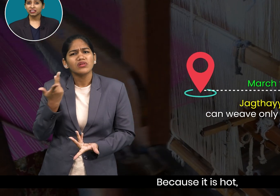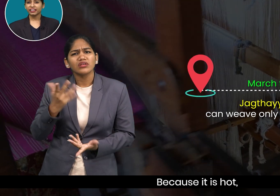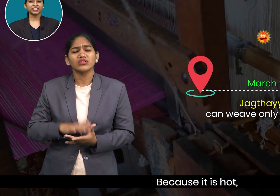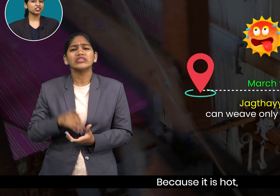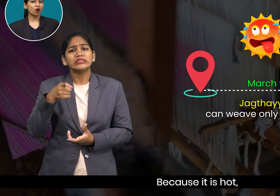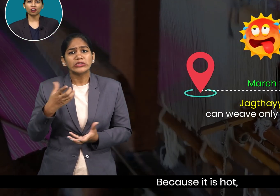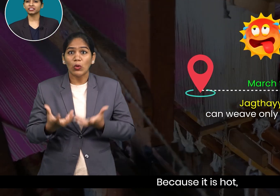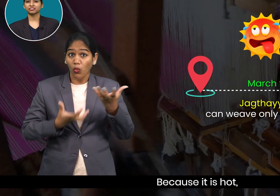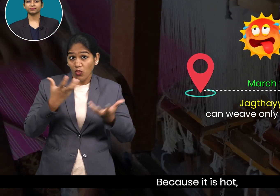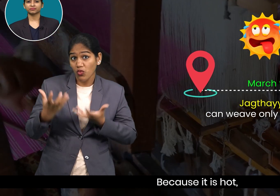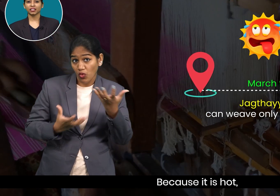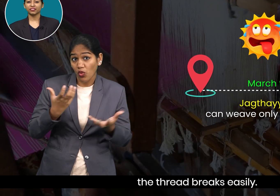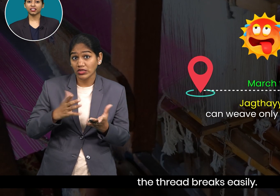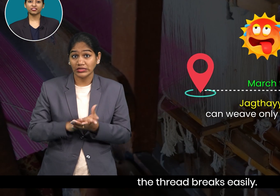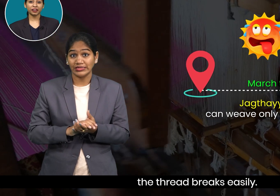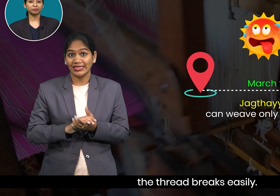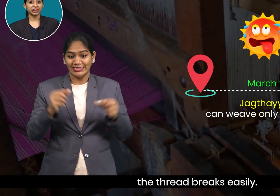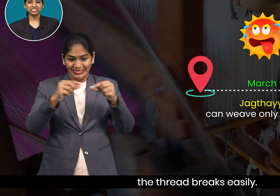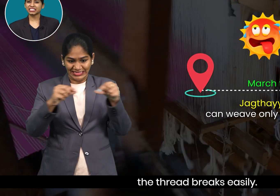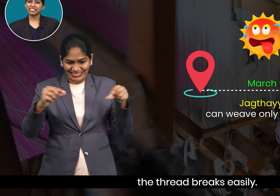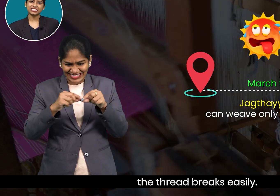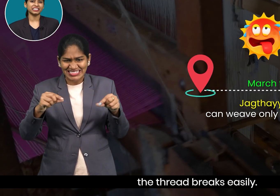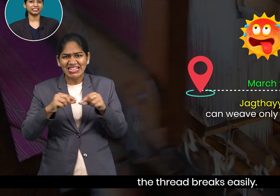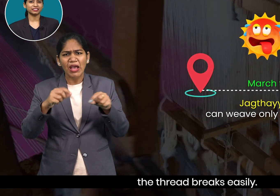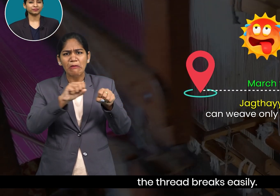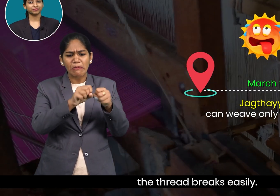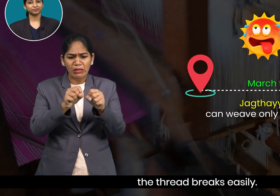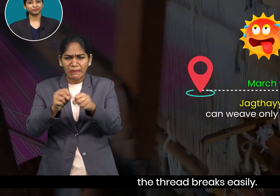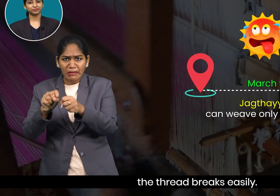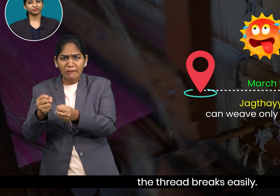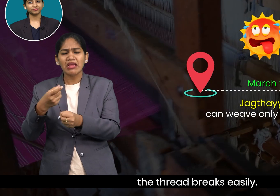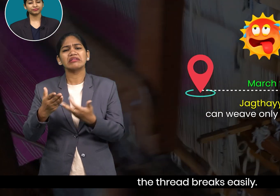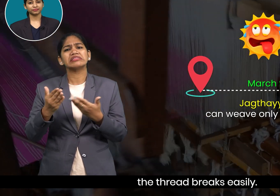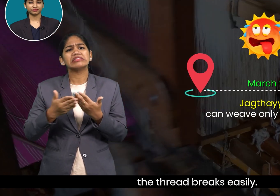because it is hot. The thread breaks easily.